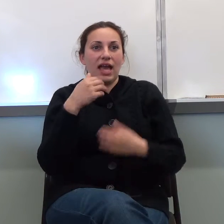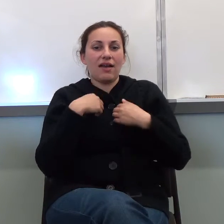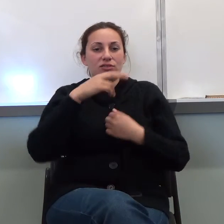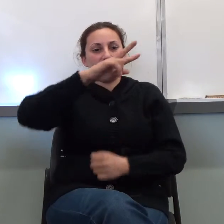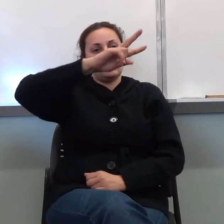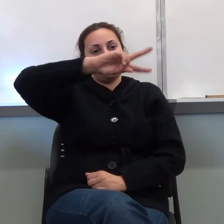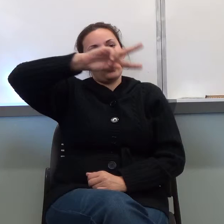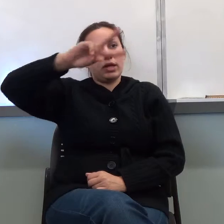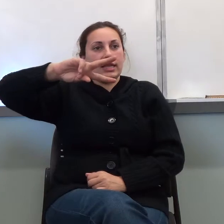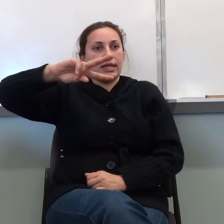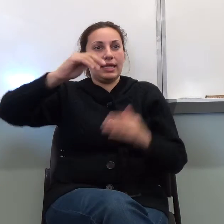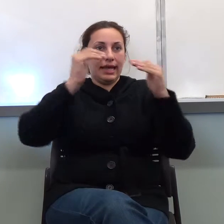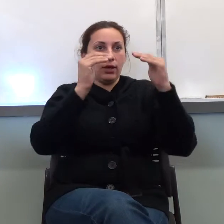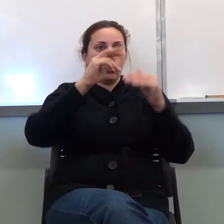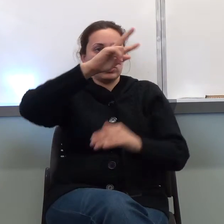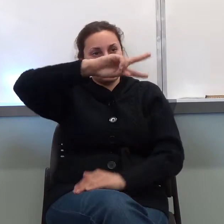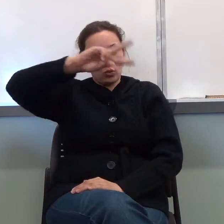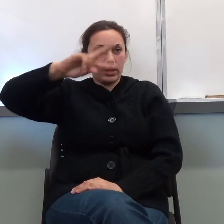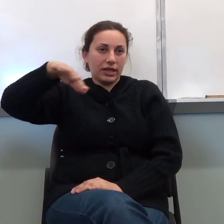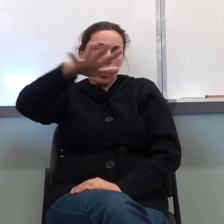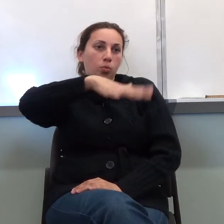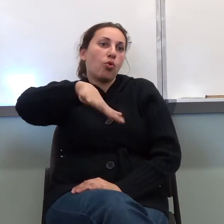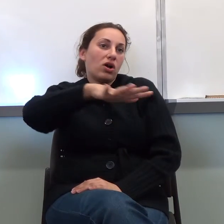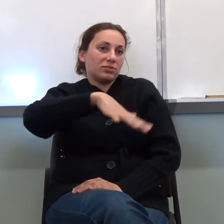there, meaning it's approximately equal to that. It's not exactly.